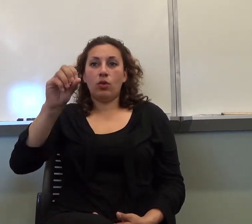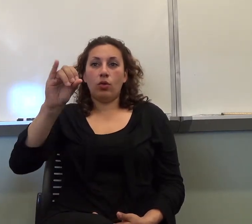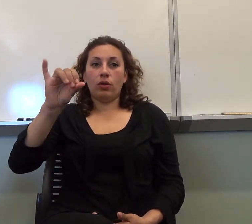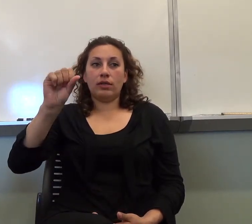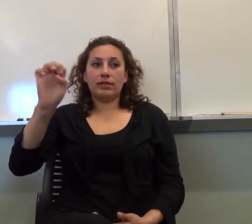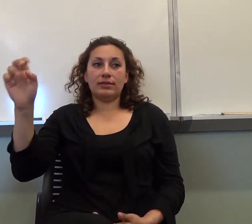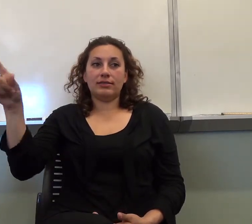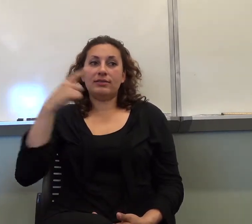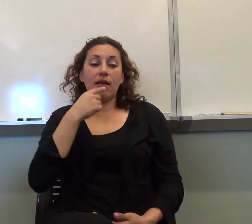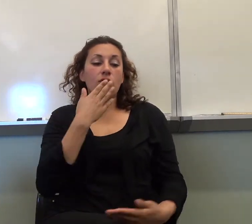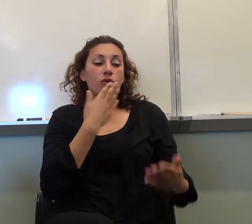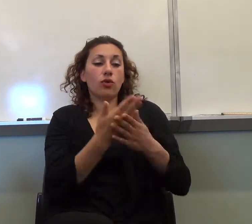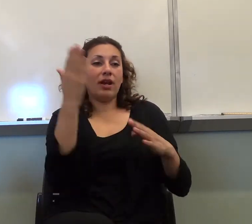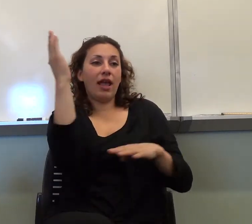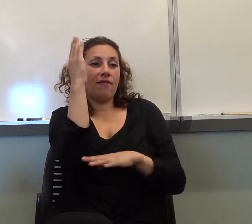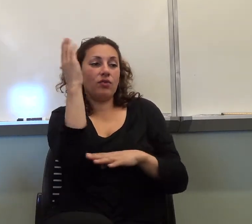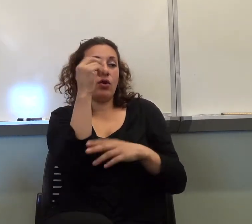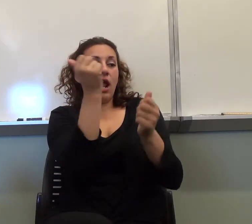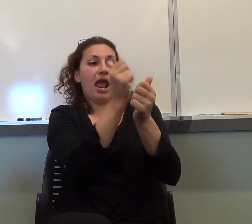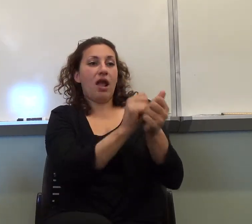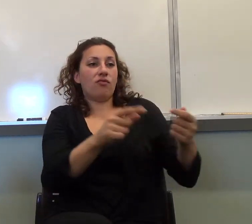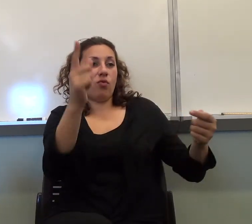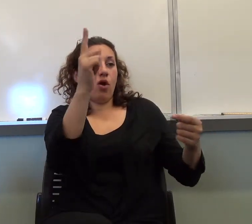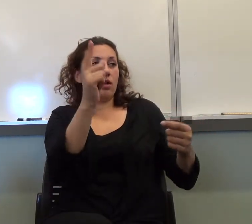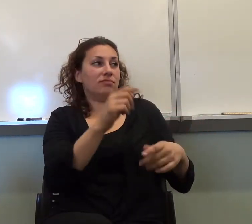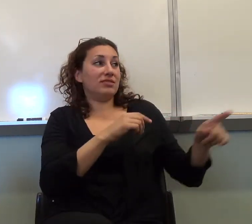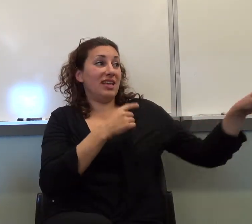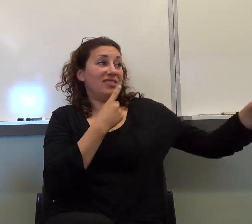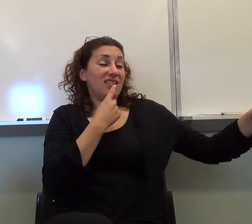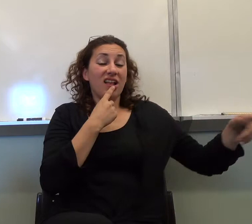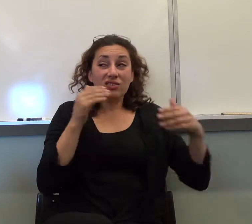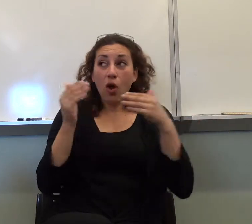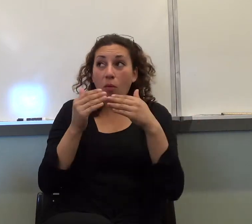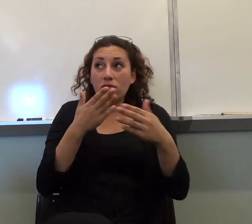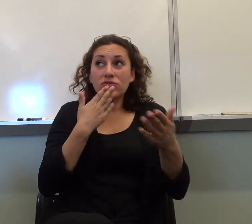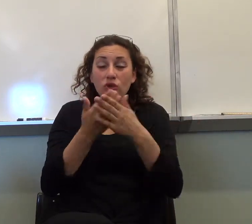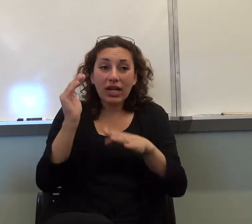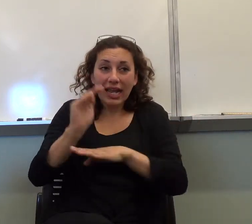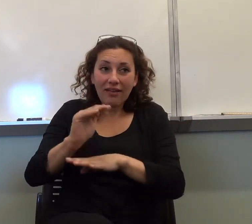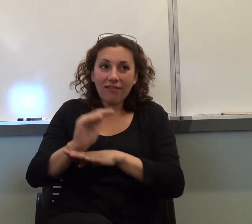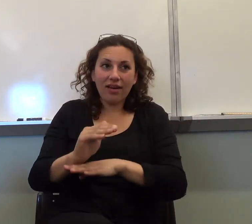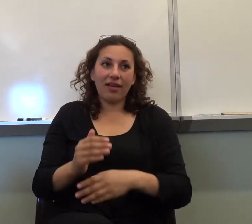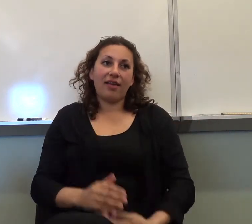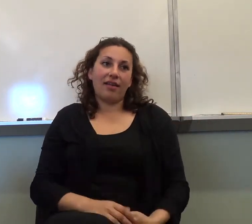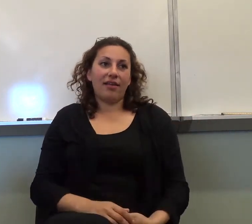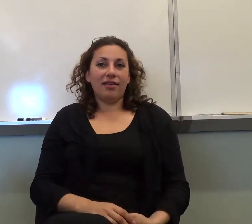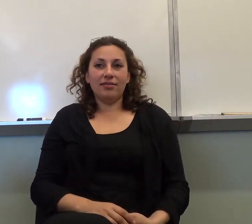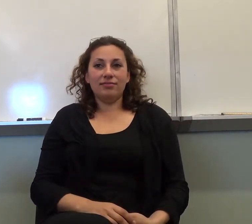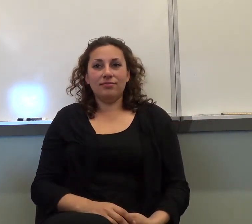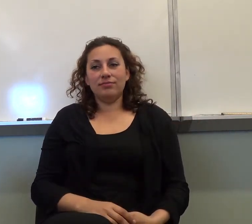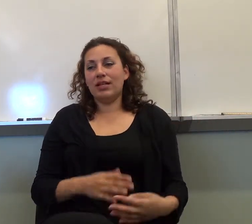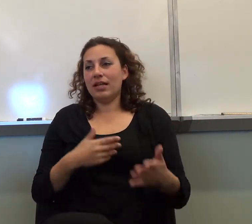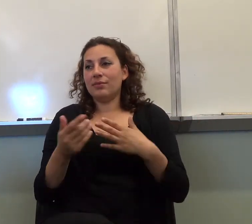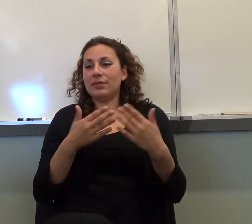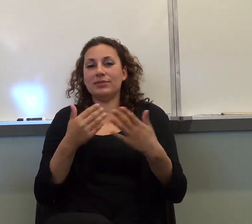It's almost good evening. All right. Any other questions?